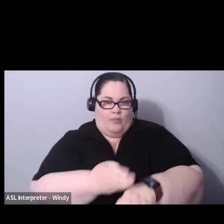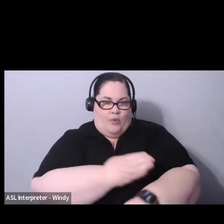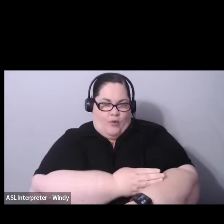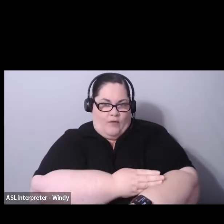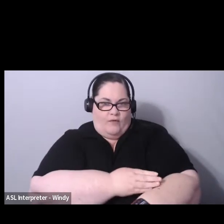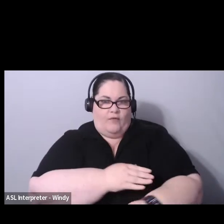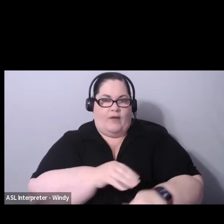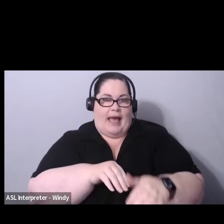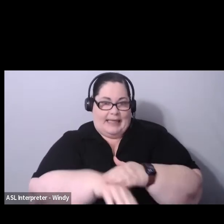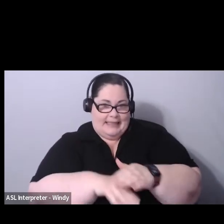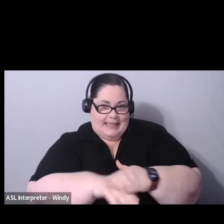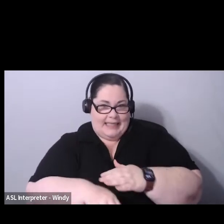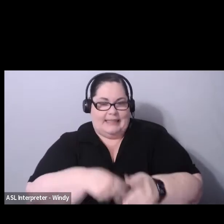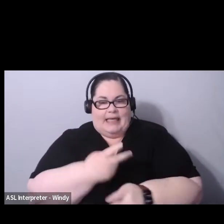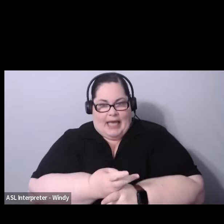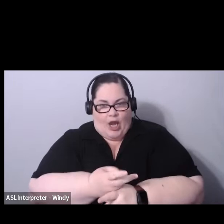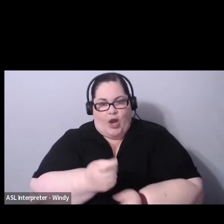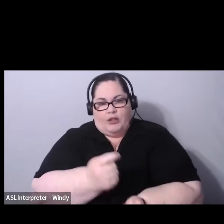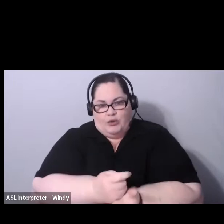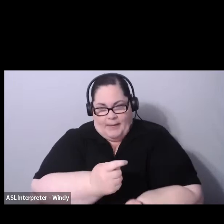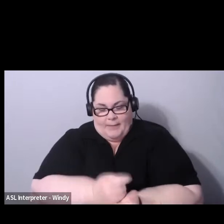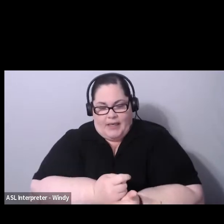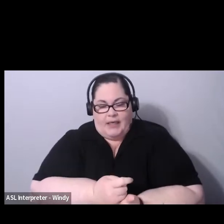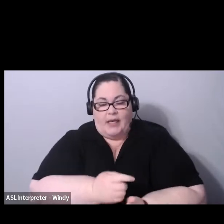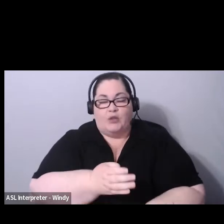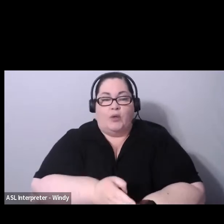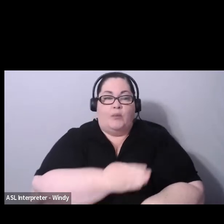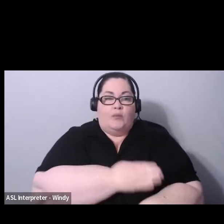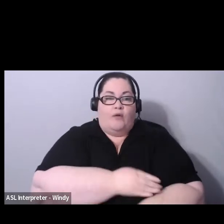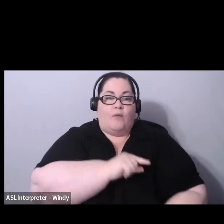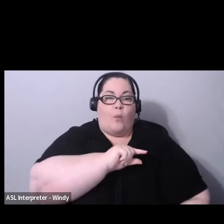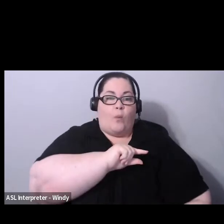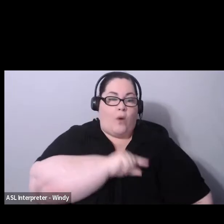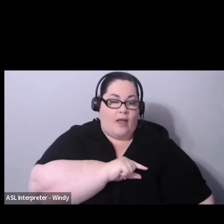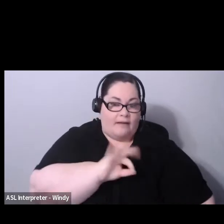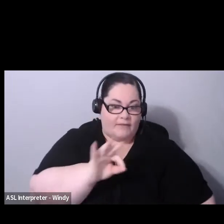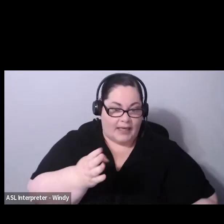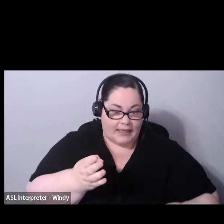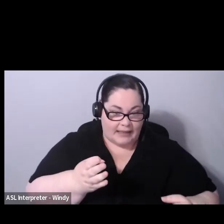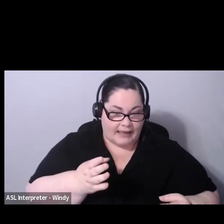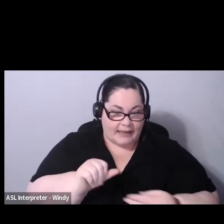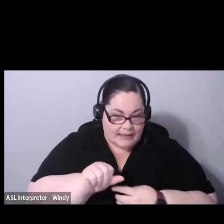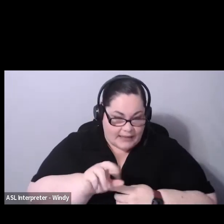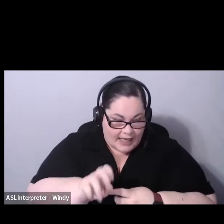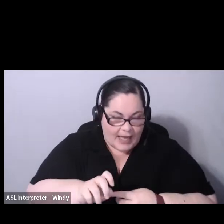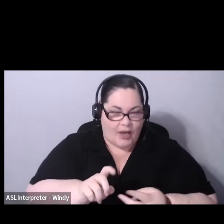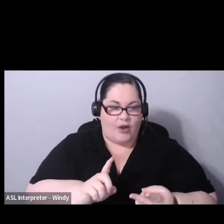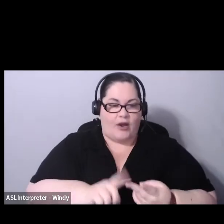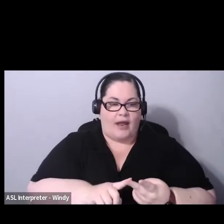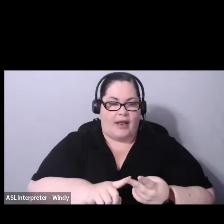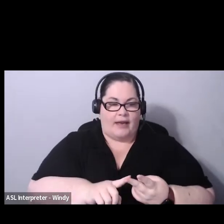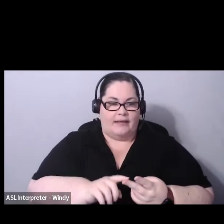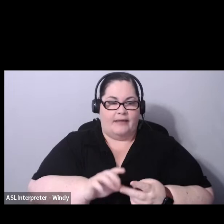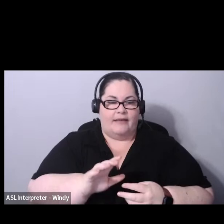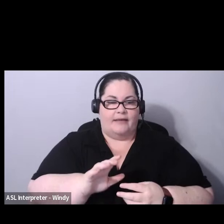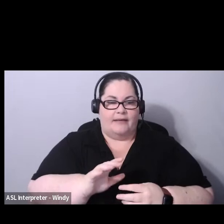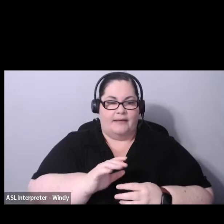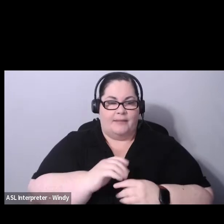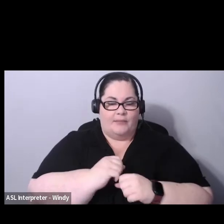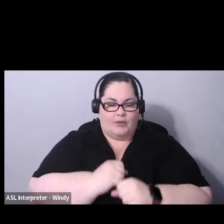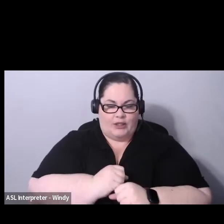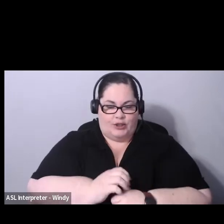of care, advance risk reduction and early detection, and ensure a coordinated statewide